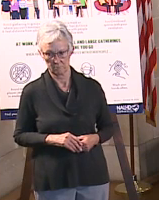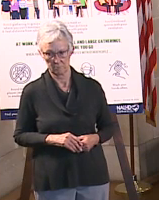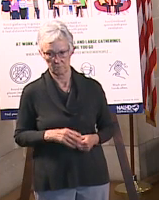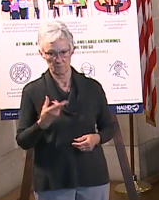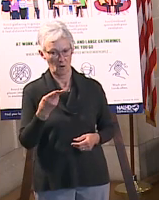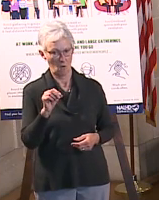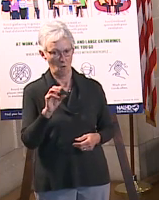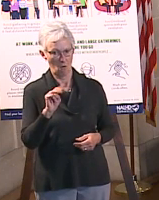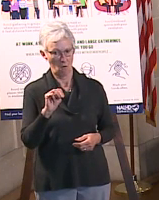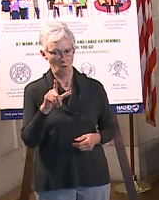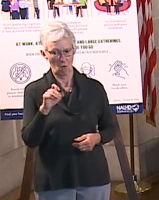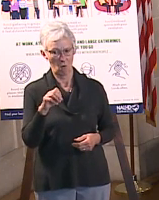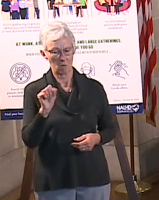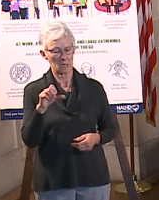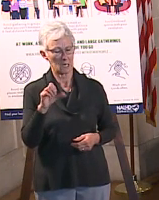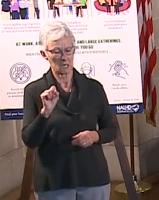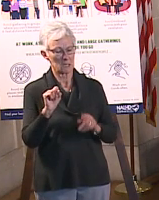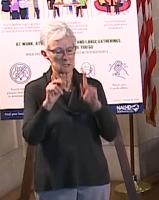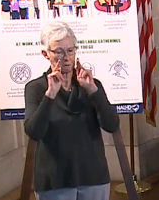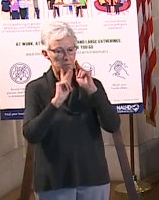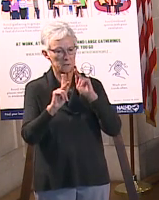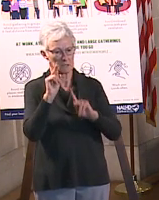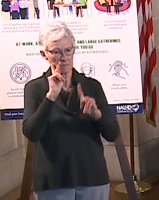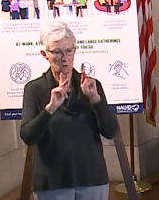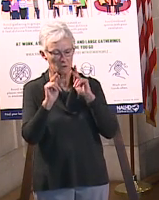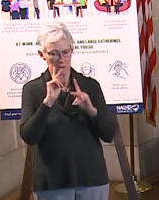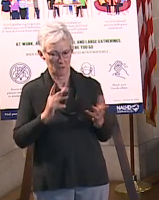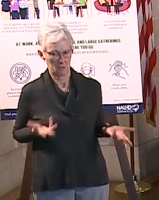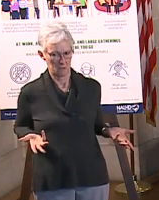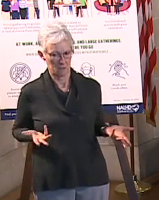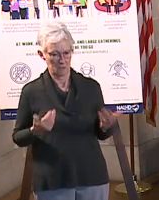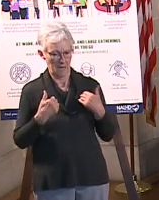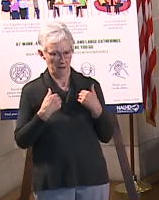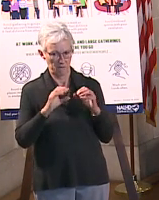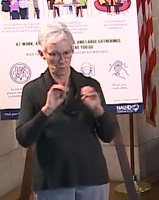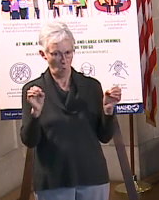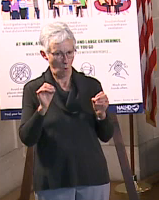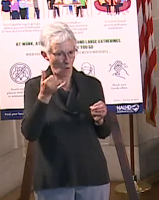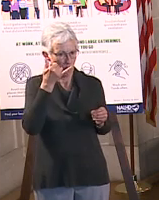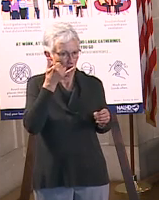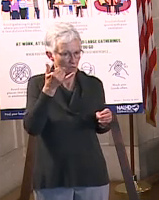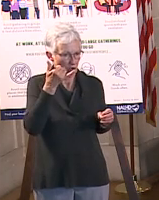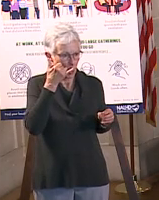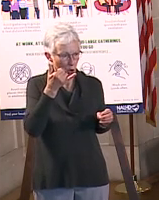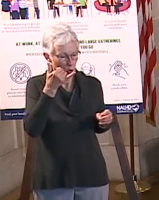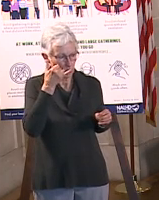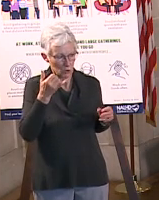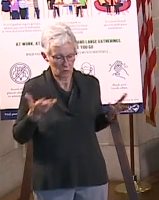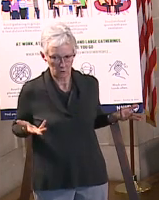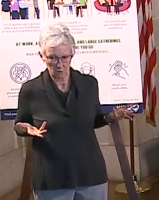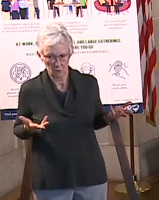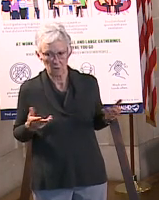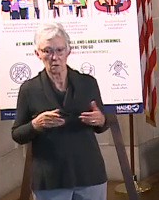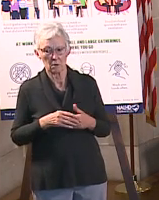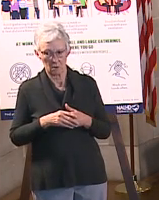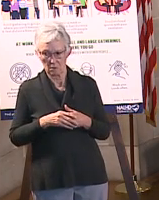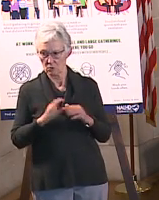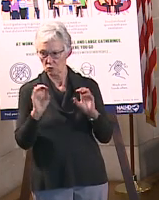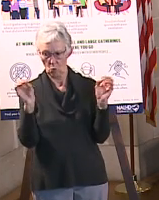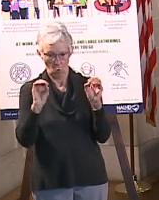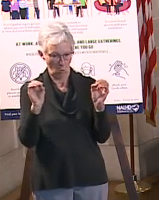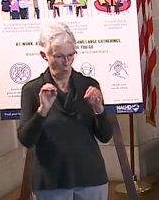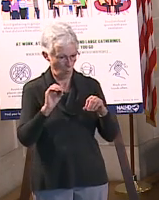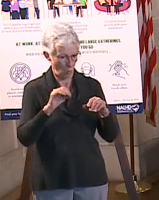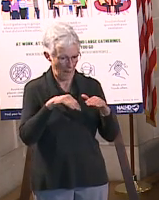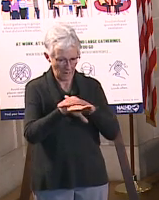can they get their results? So the question was, how can somebody who is homeless, who doesn't maybe even have a phone or a computer, be